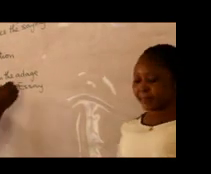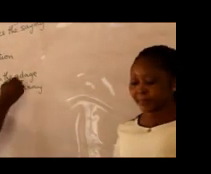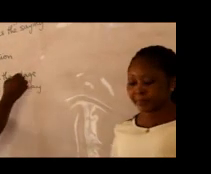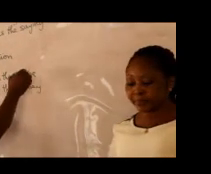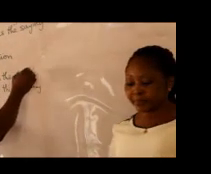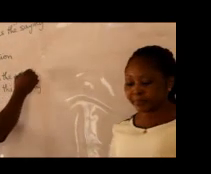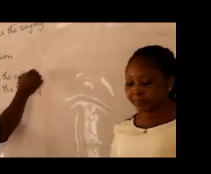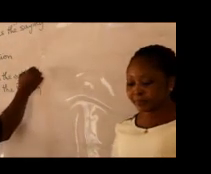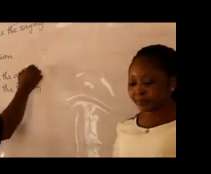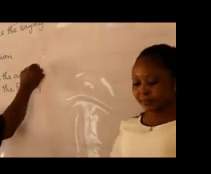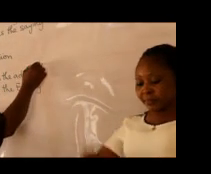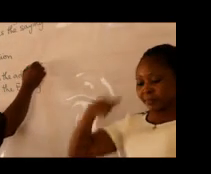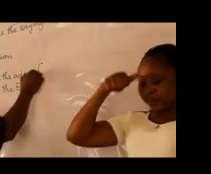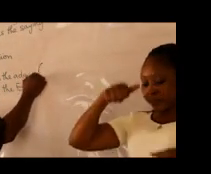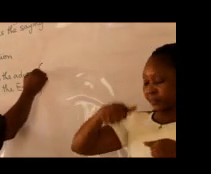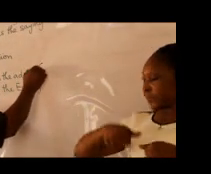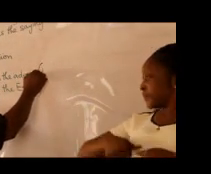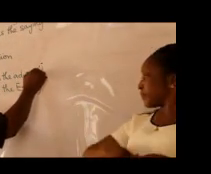Remember that this is